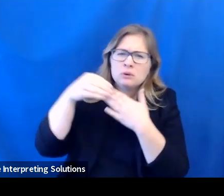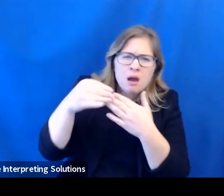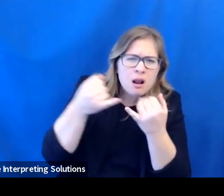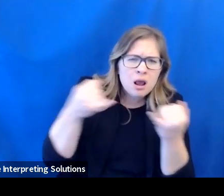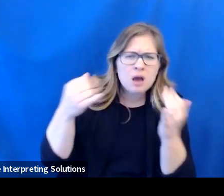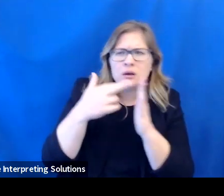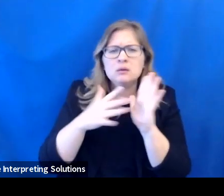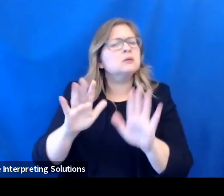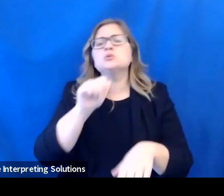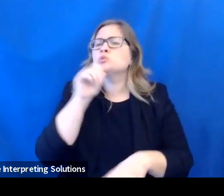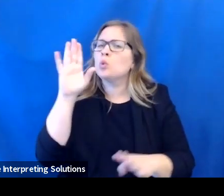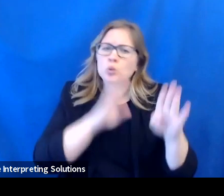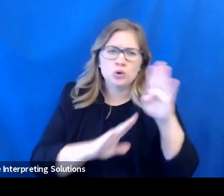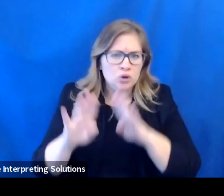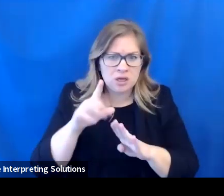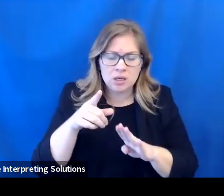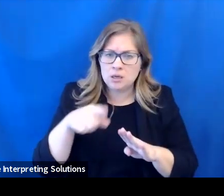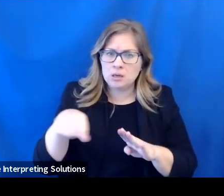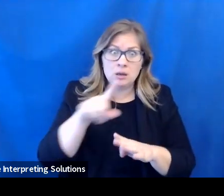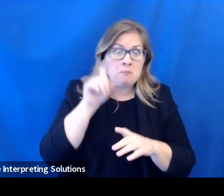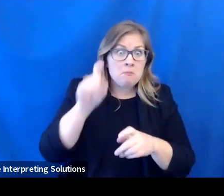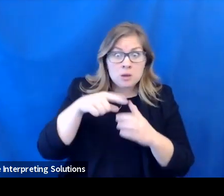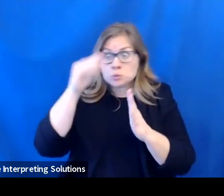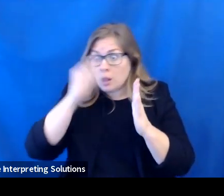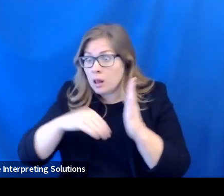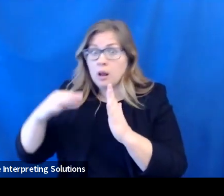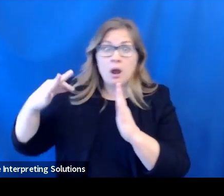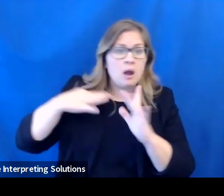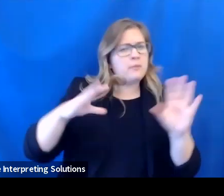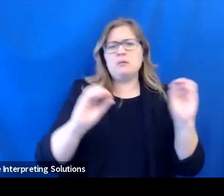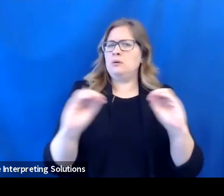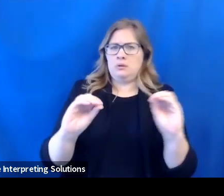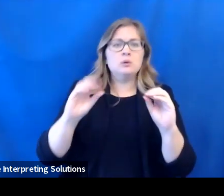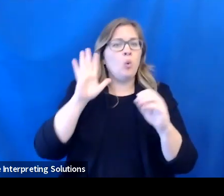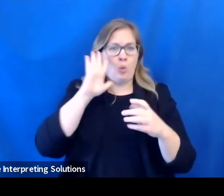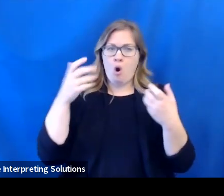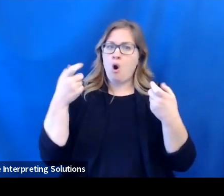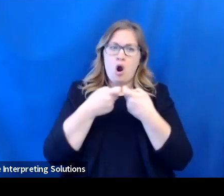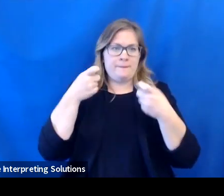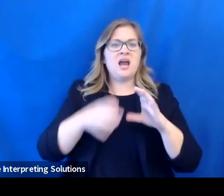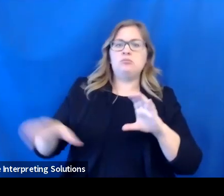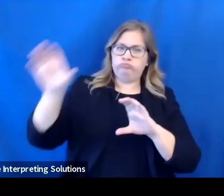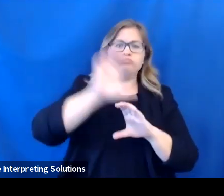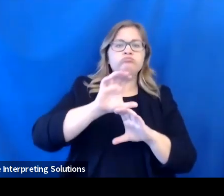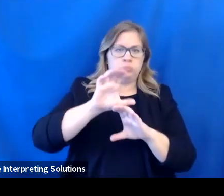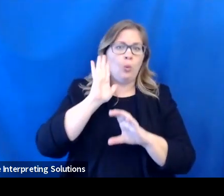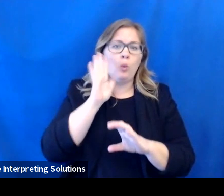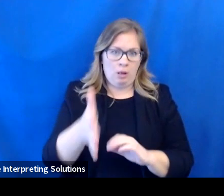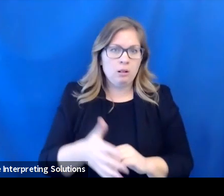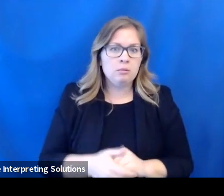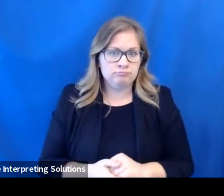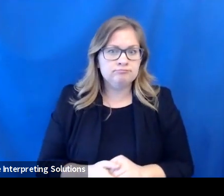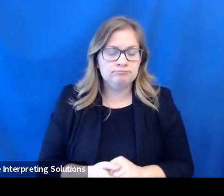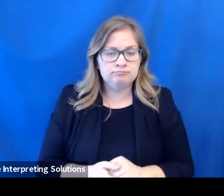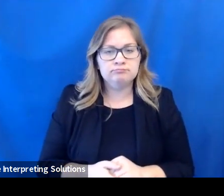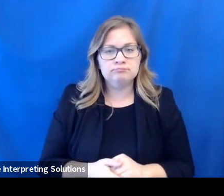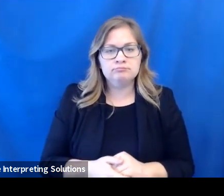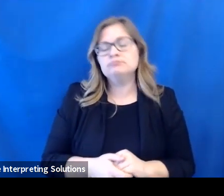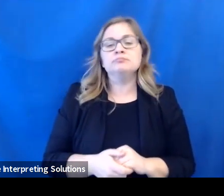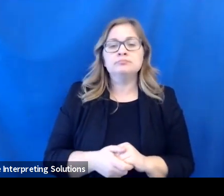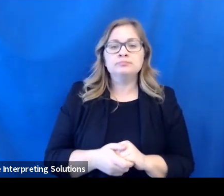get it. We will proactively reach out to you. Once a week, we like to give an update to people about the demographics of